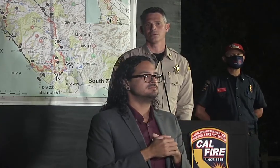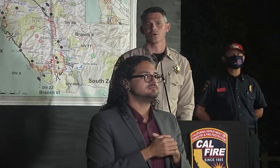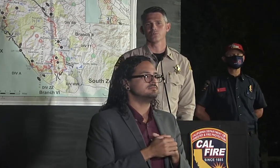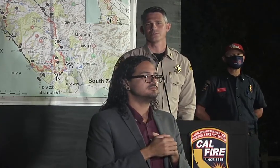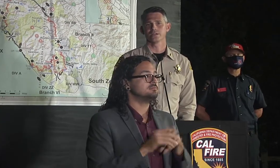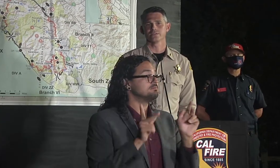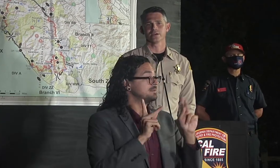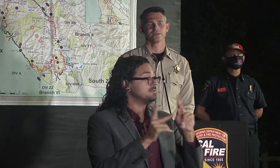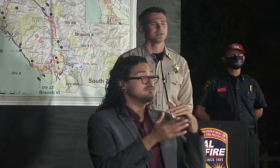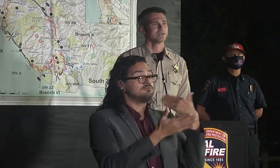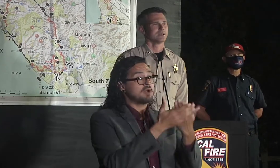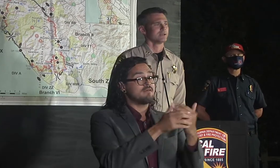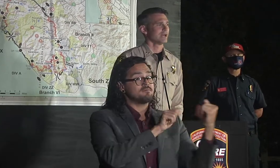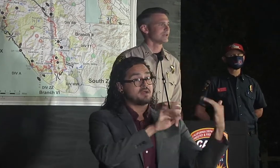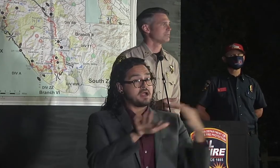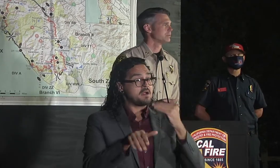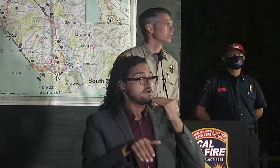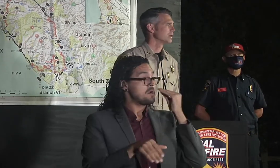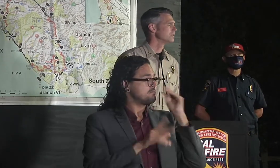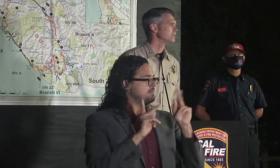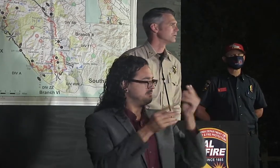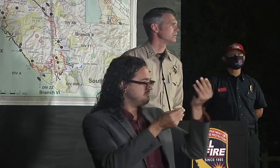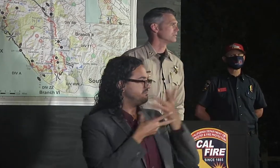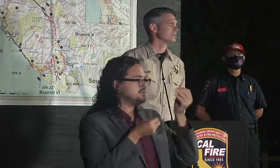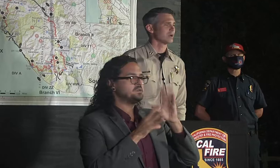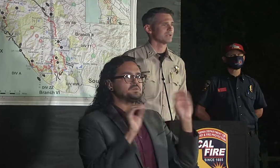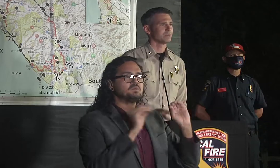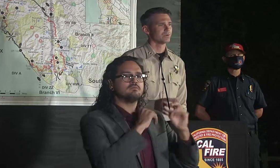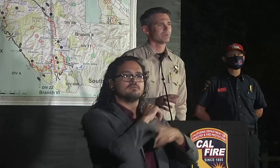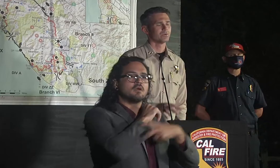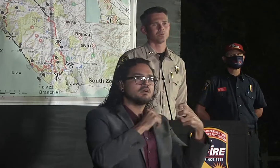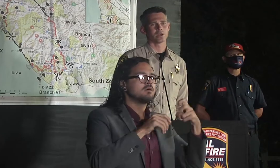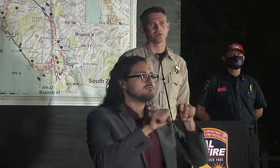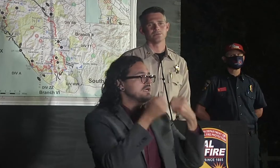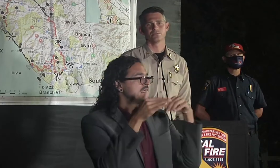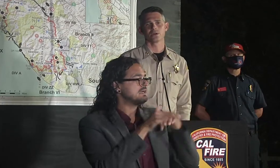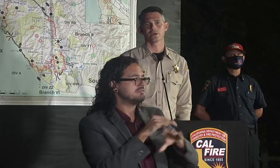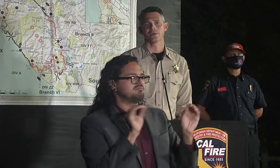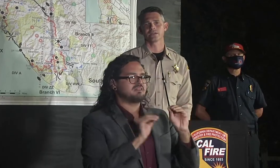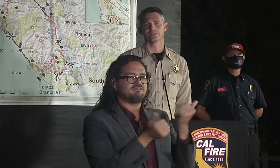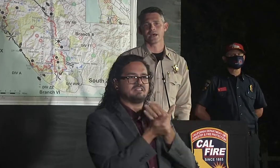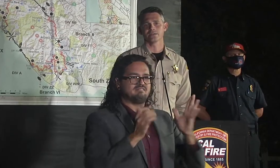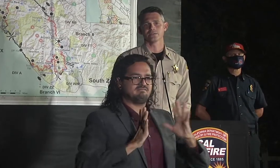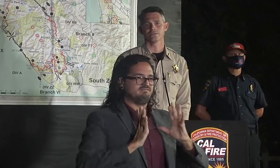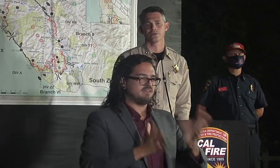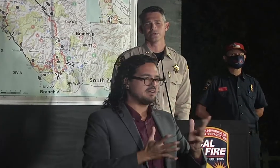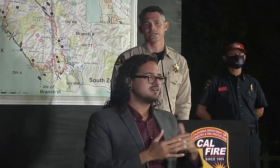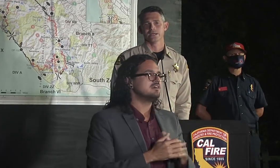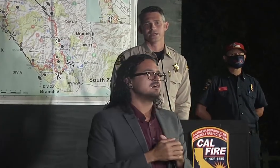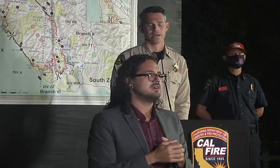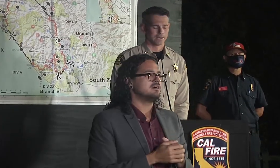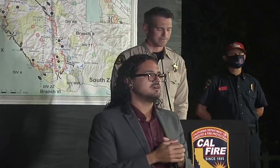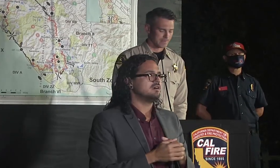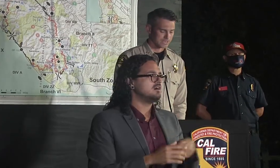back to homes that had not been broken into, which is, I mean, who would want to come back to that? And so